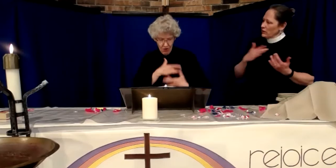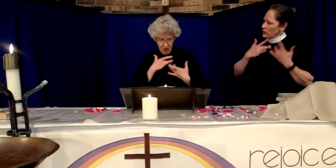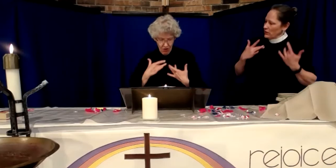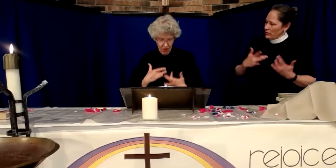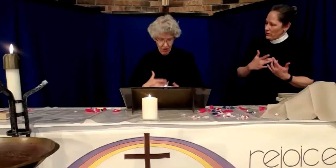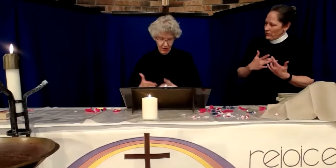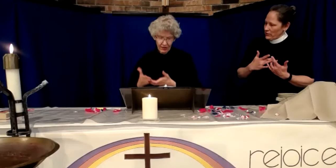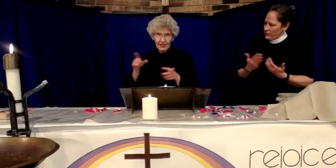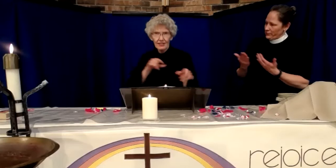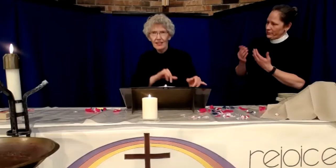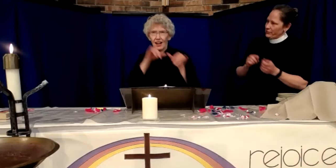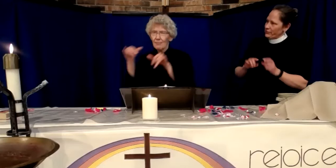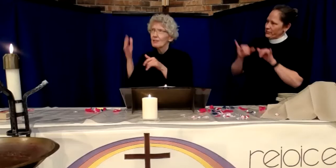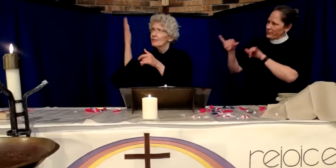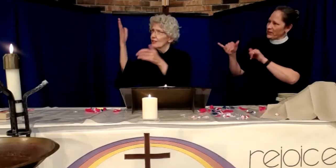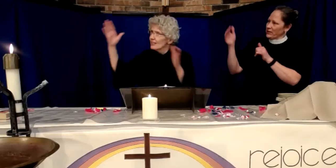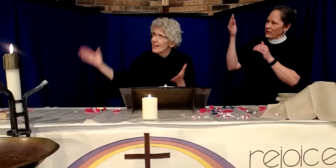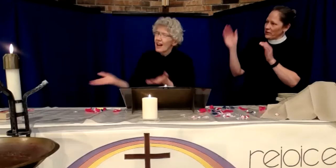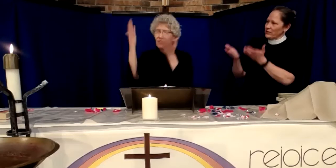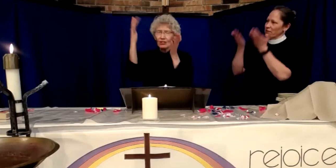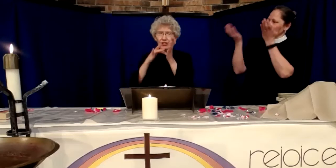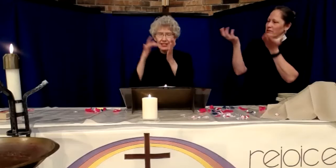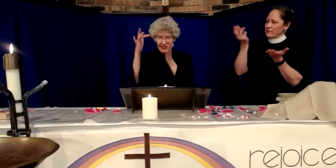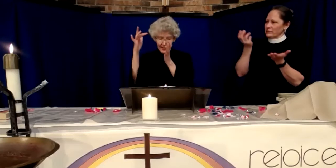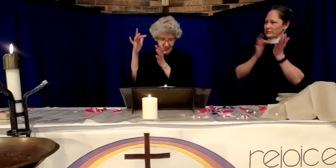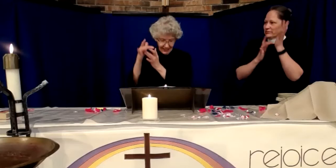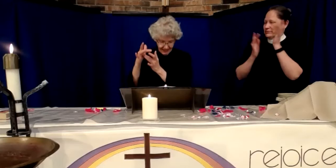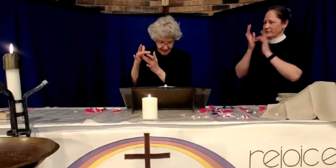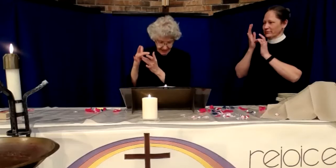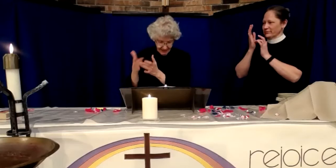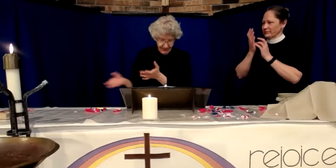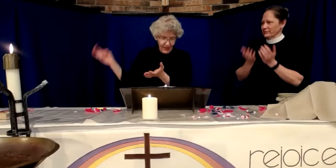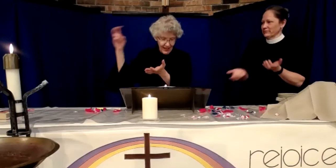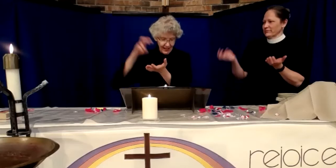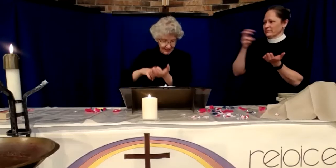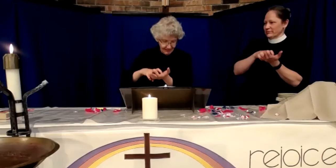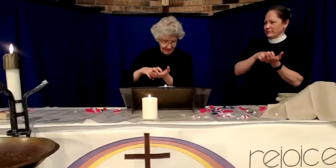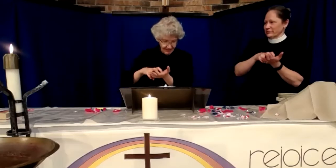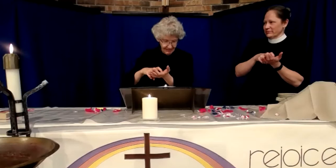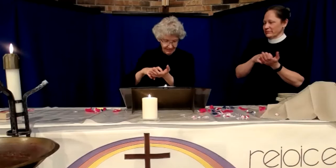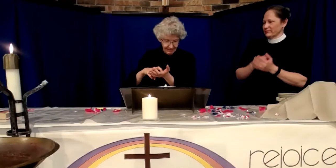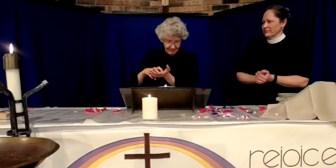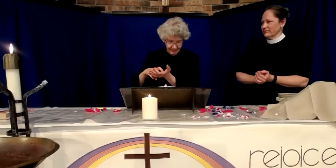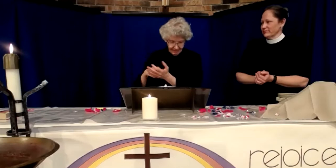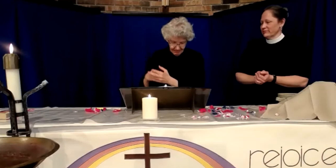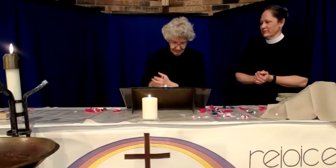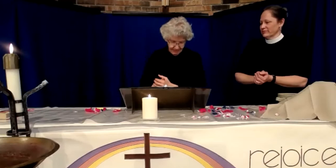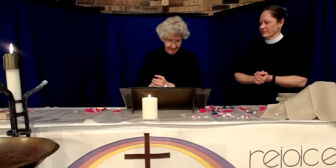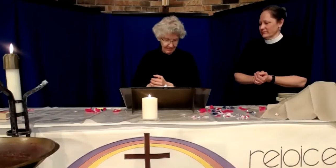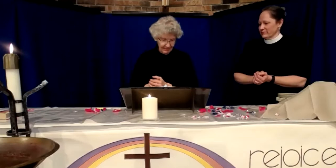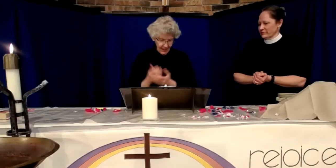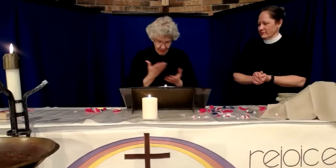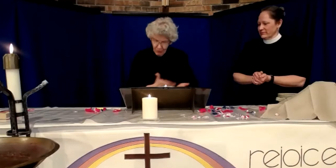we lift our hearts to you as you lifted Jesus up from the grave.